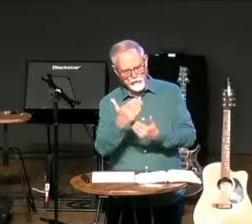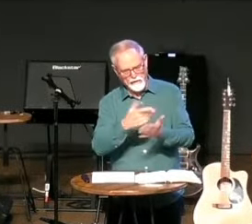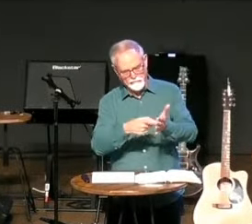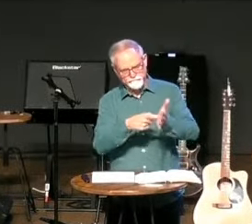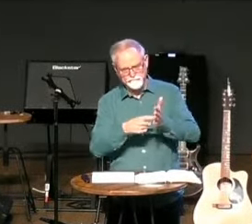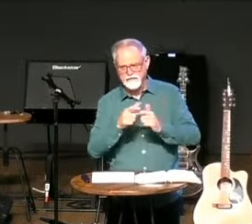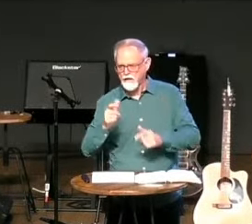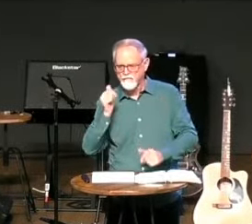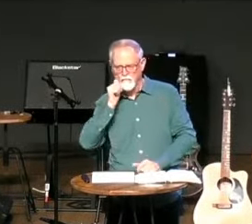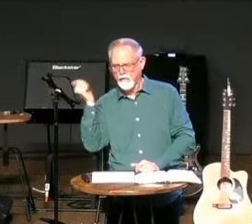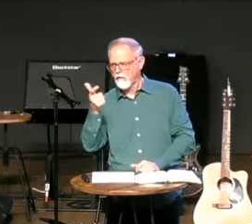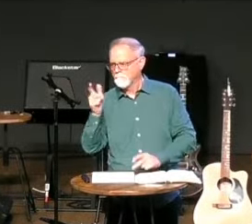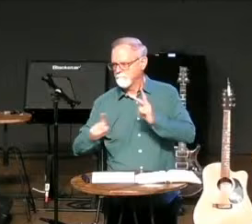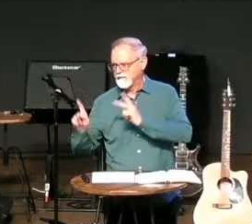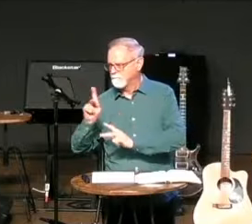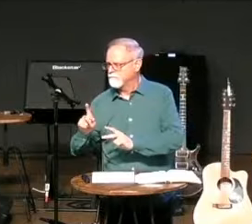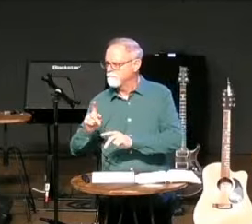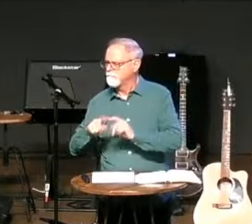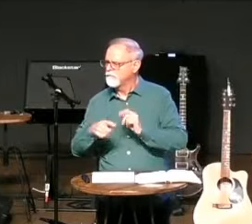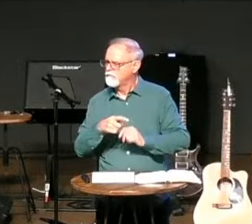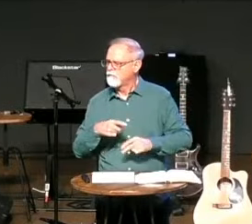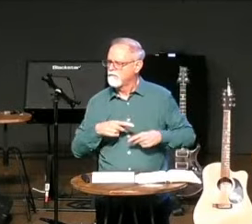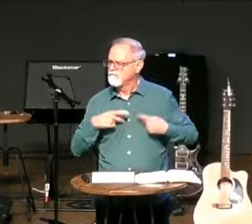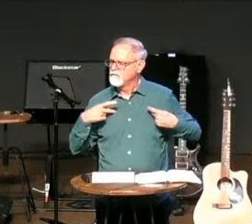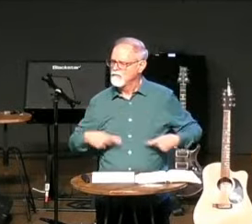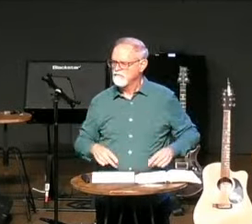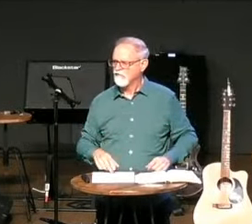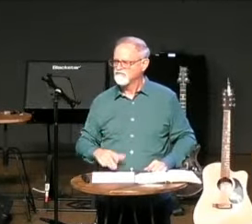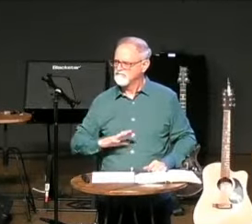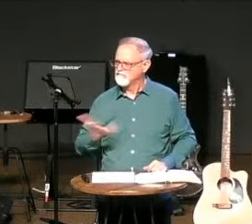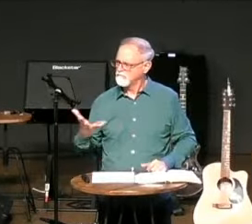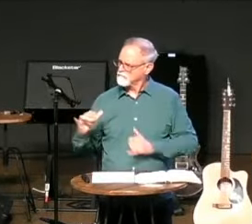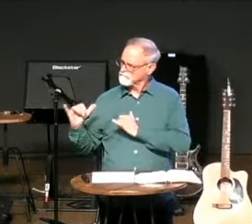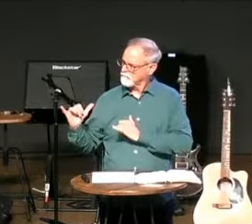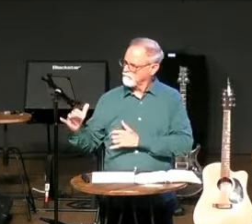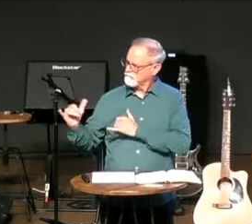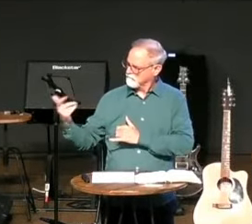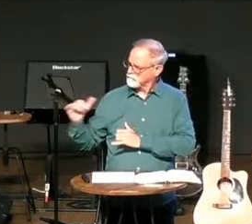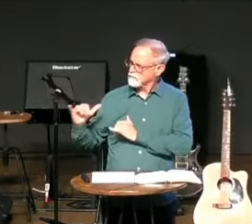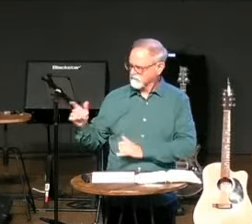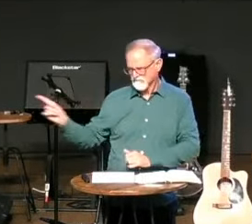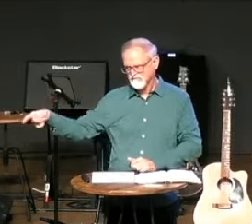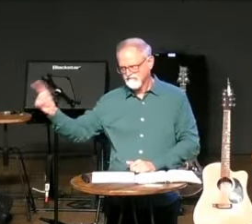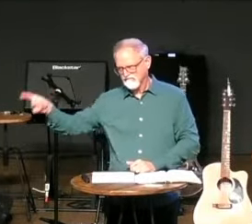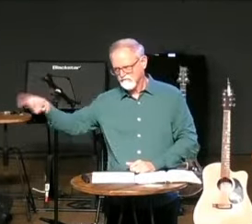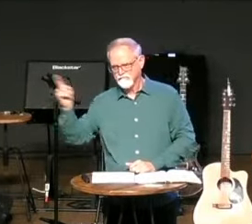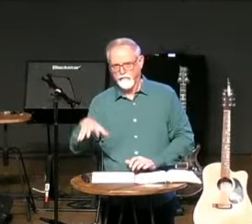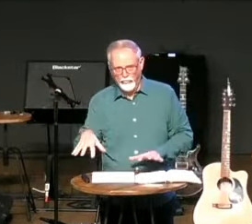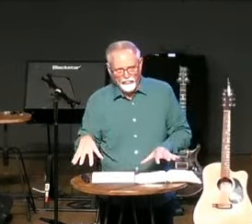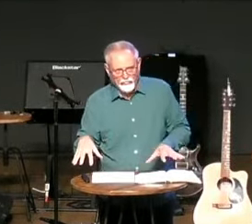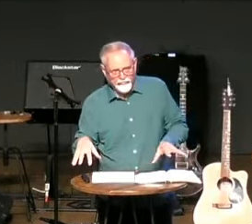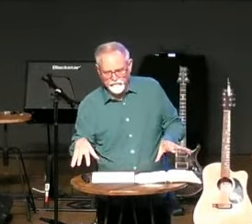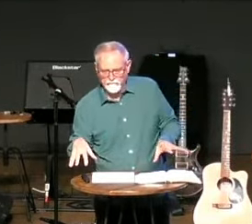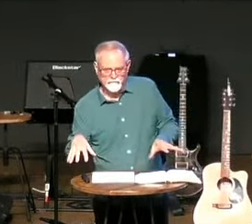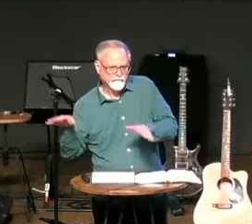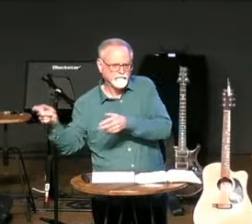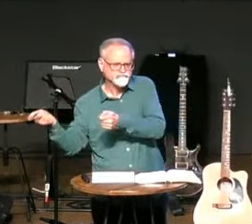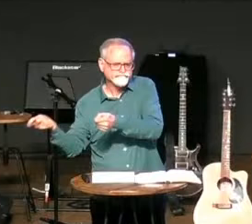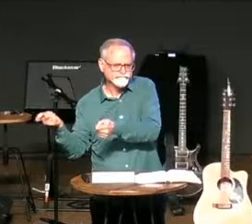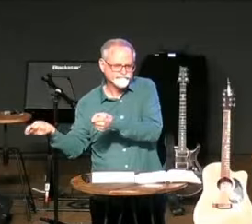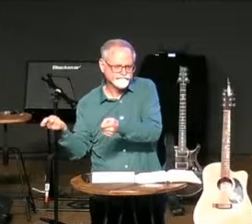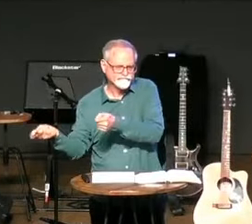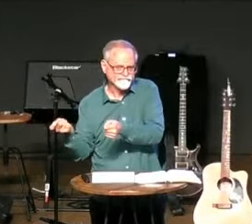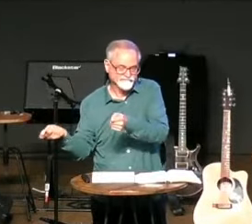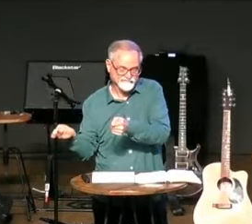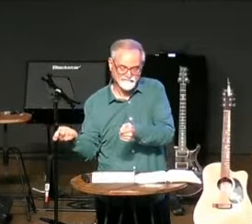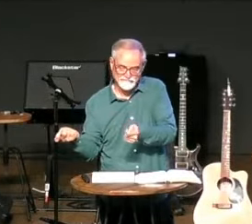specific requirement that the Levites did in preparation for offering sacrifices to the God. Now the Pharisees and the scribes, they